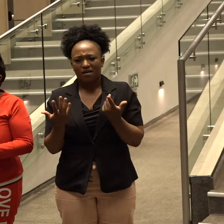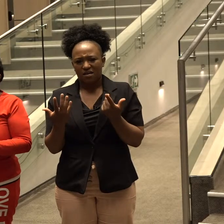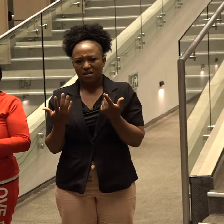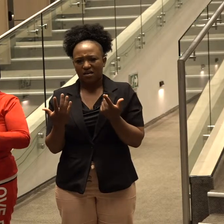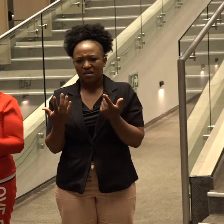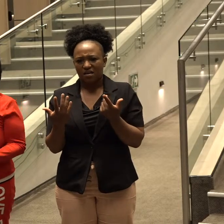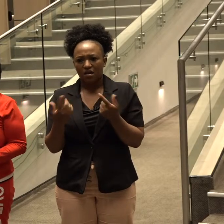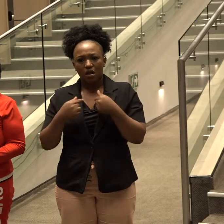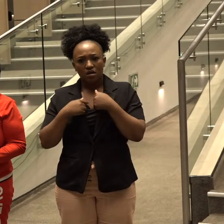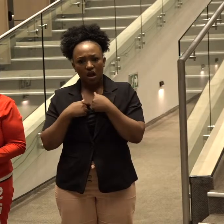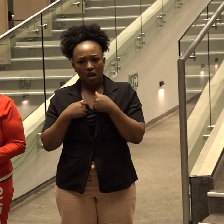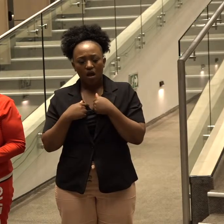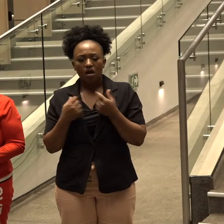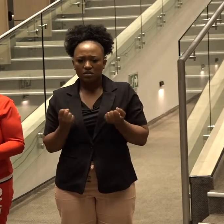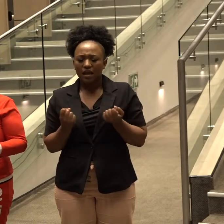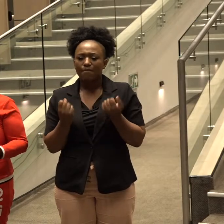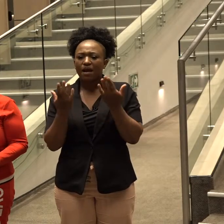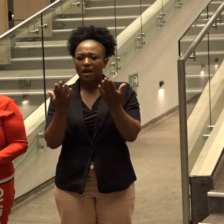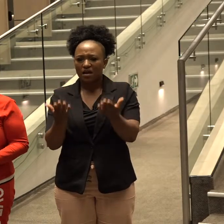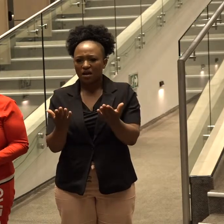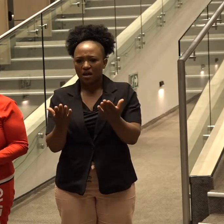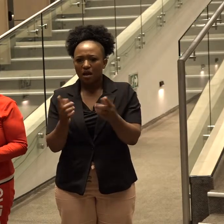he supplies